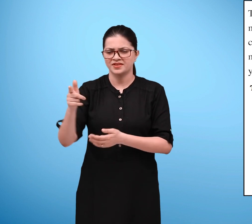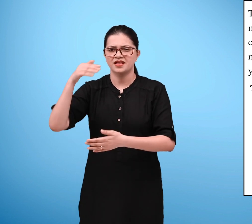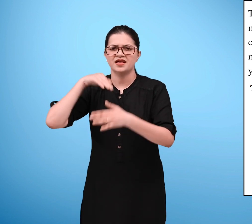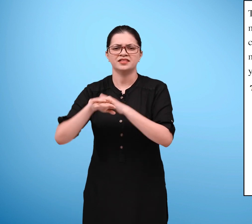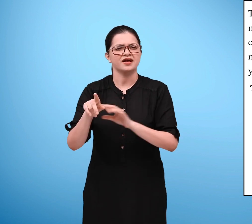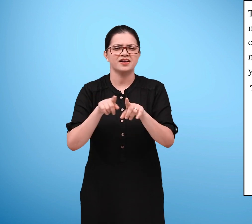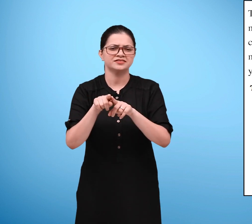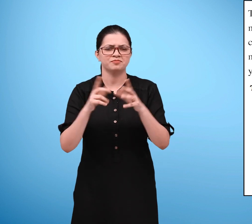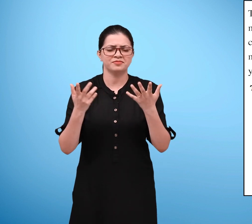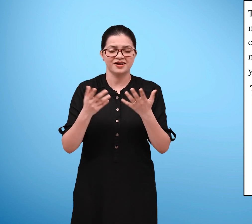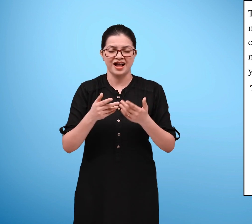These may include a school bag,